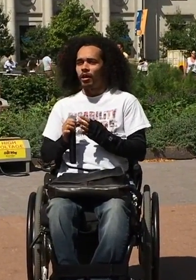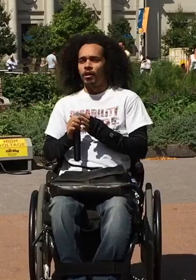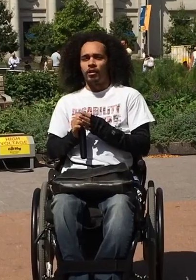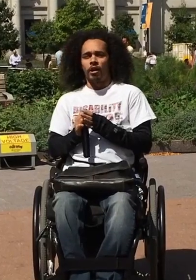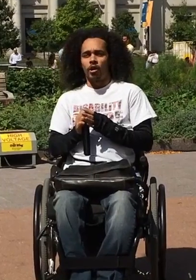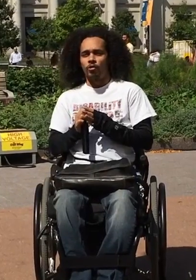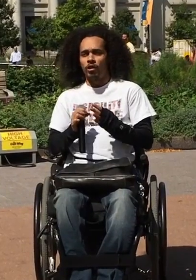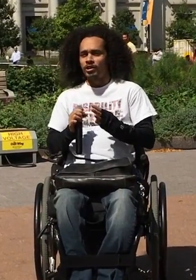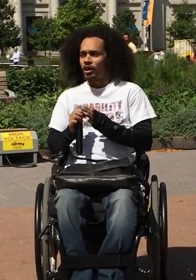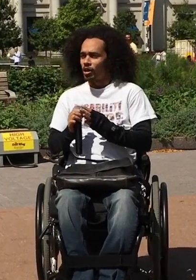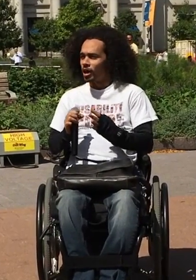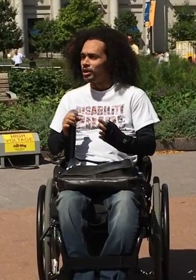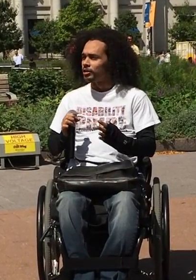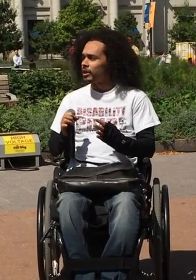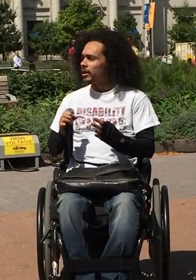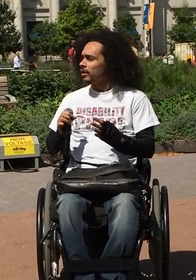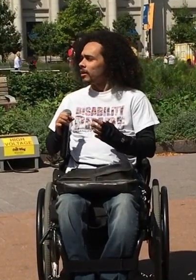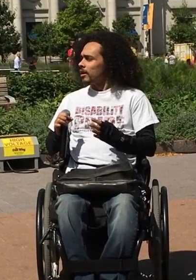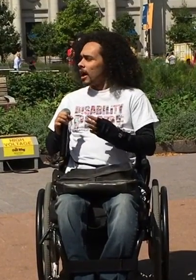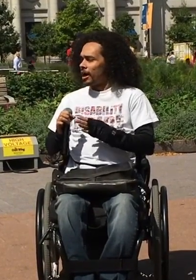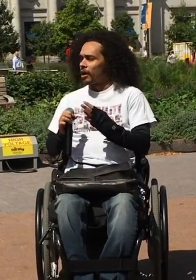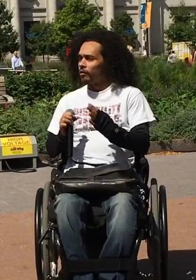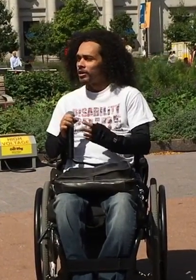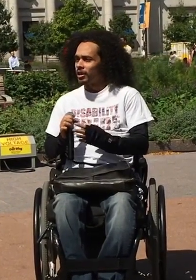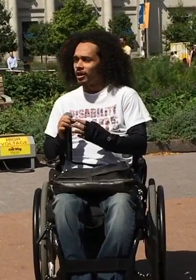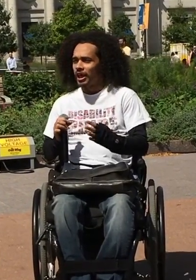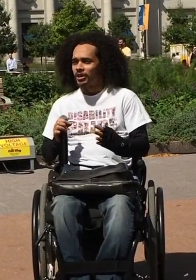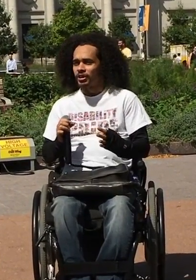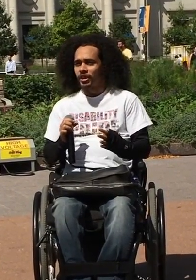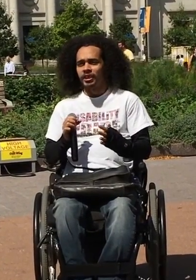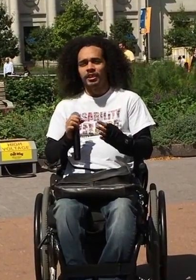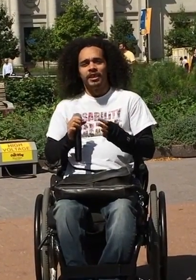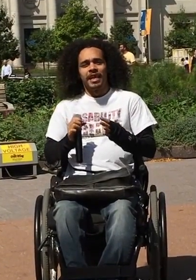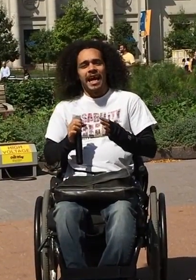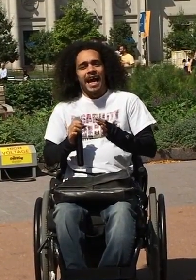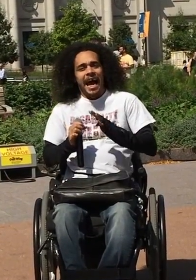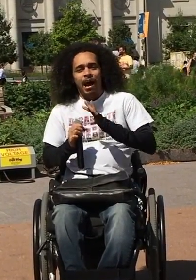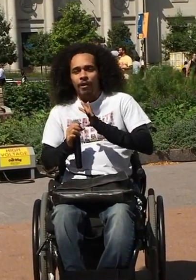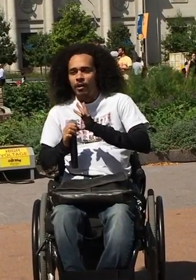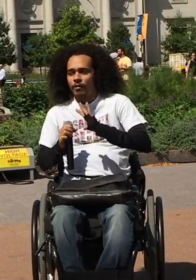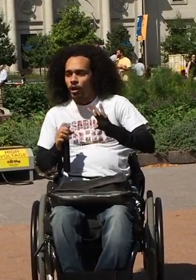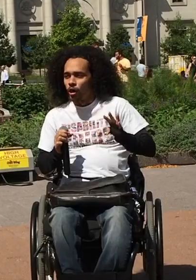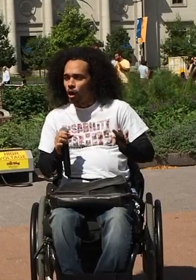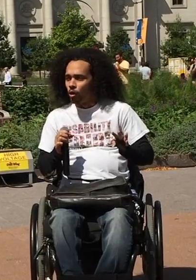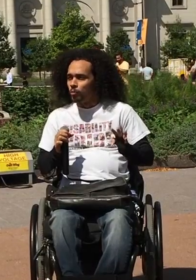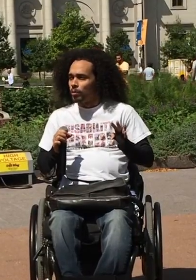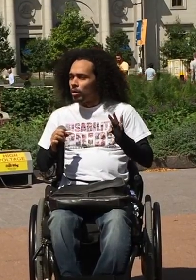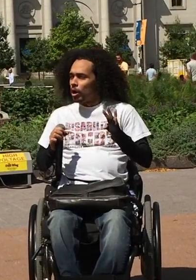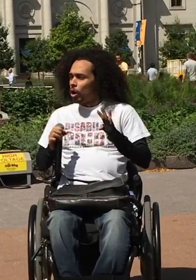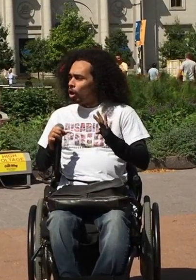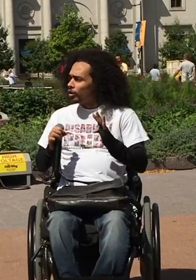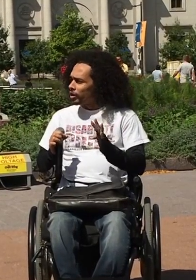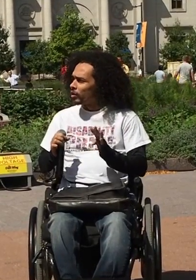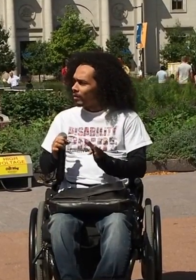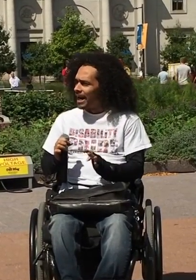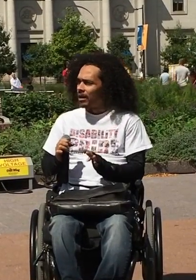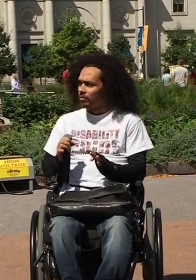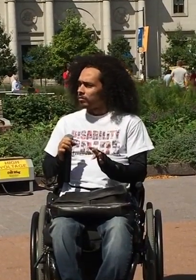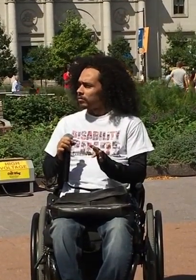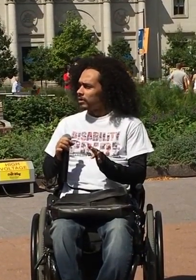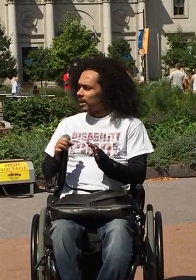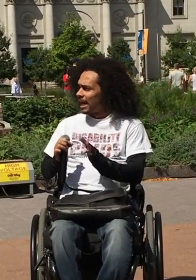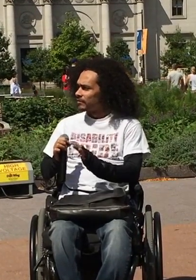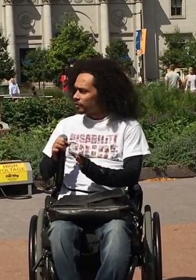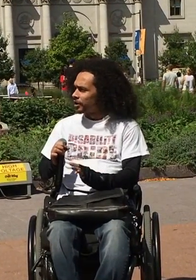Disasters are across our country and across our nation, around the globe, all year